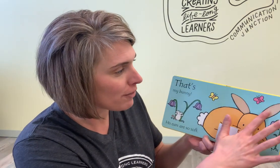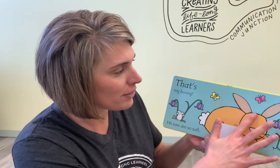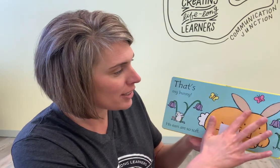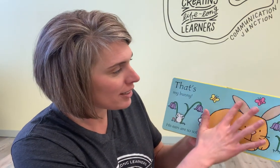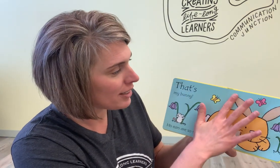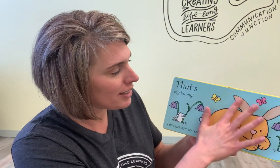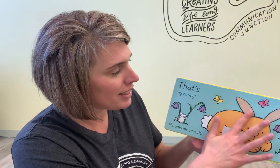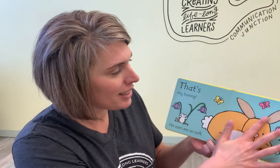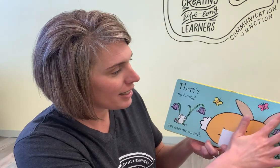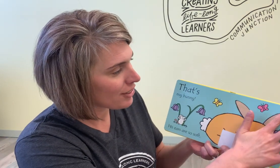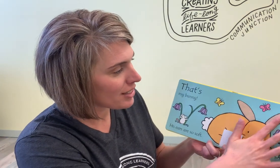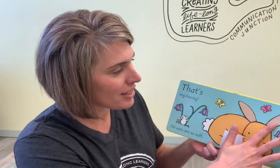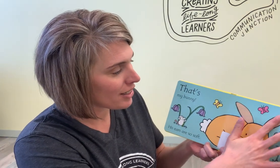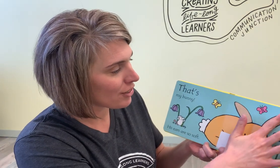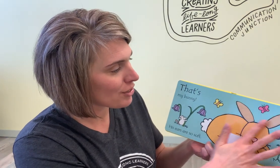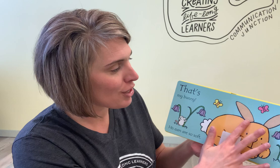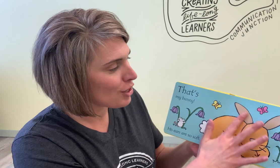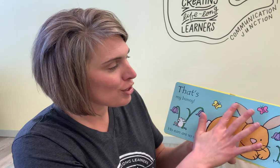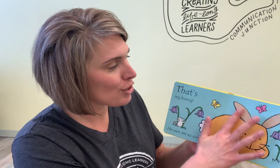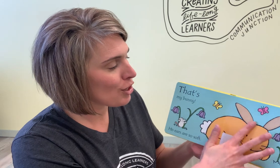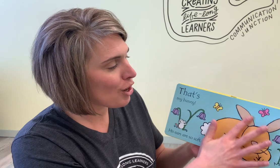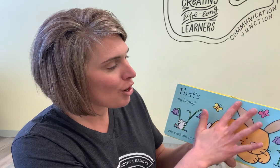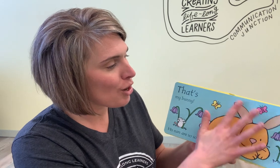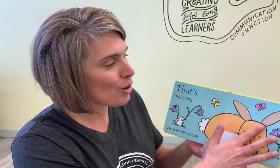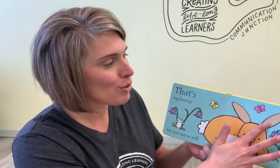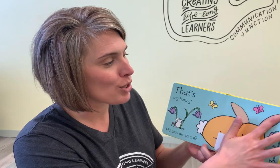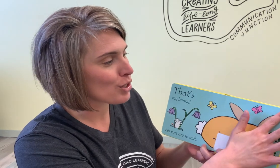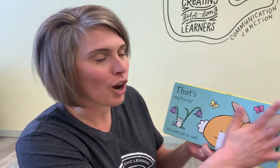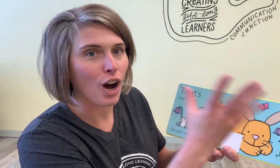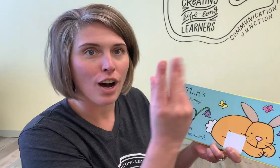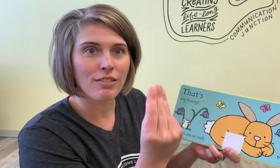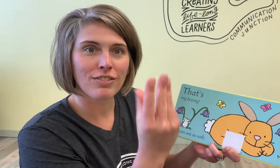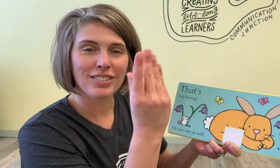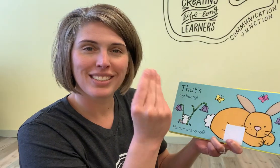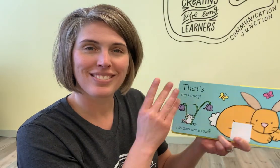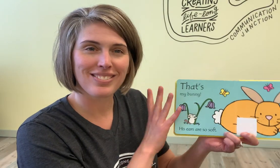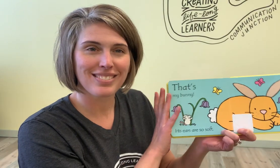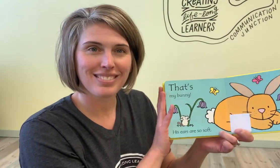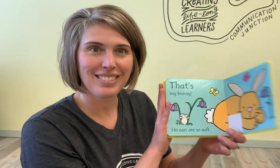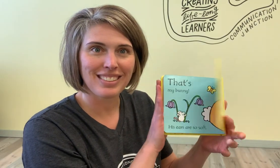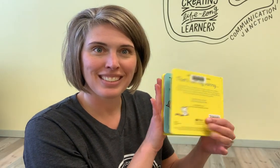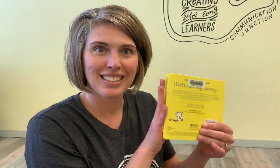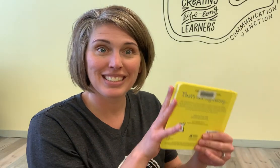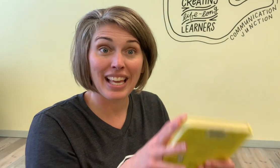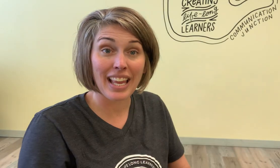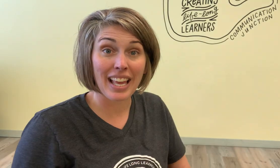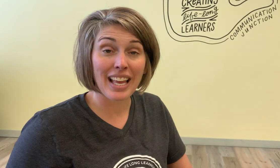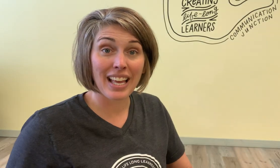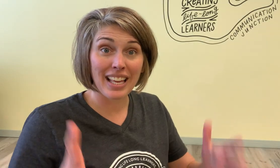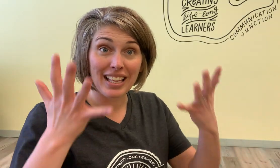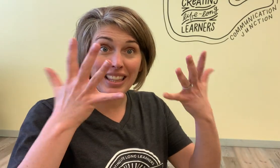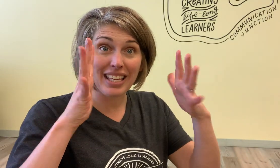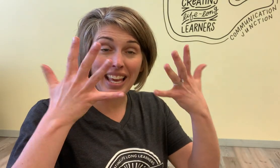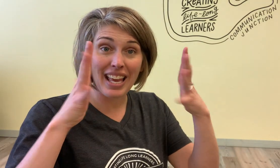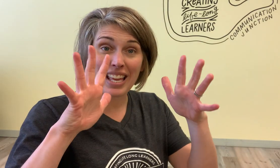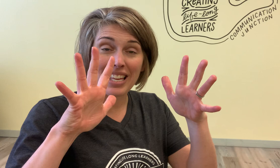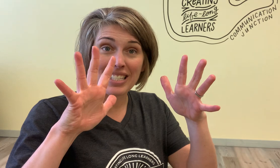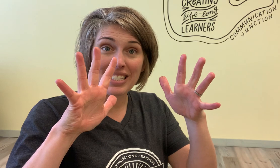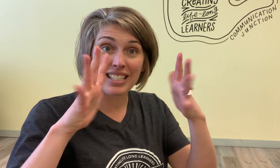soft. Here's his ears, so soft. Say, end,